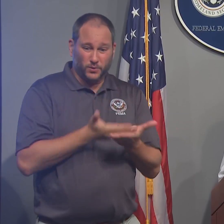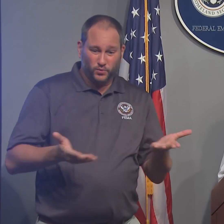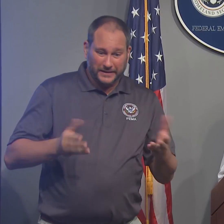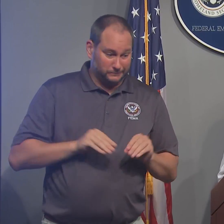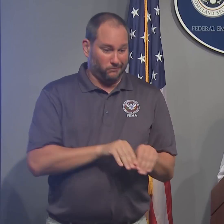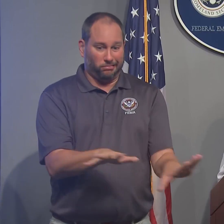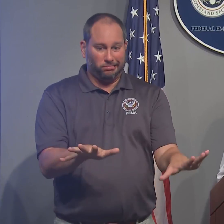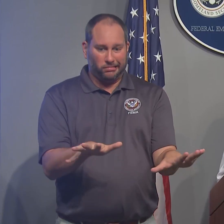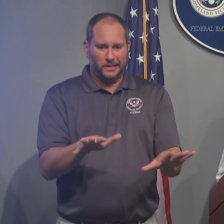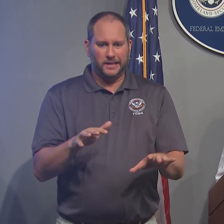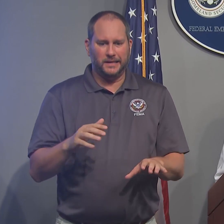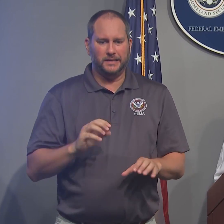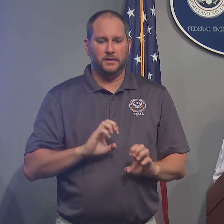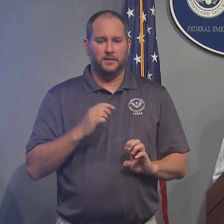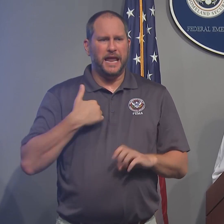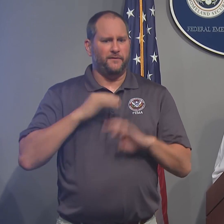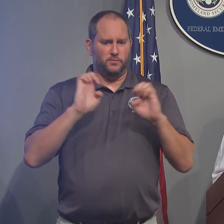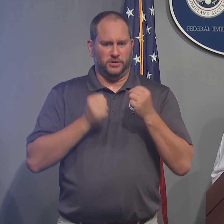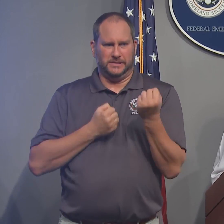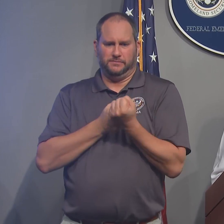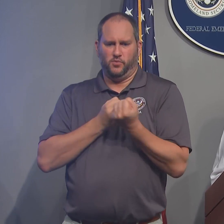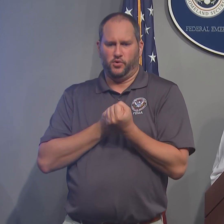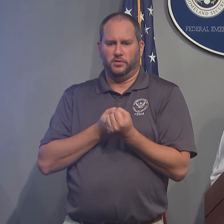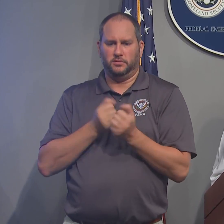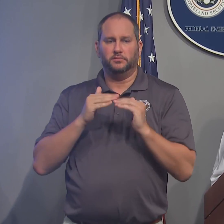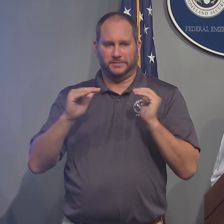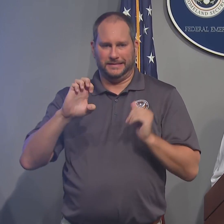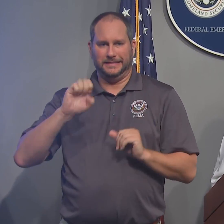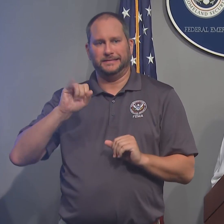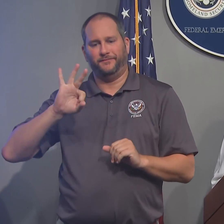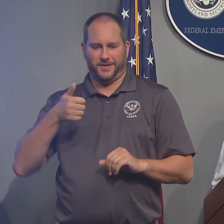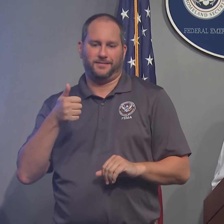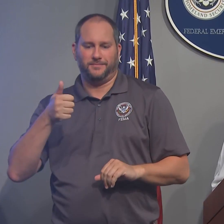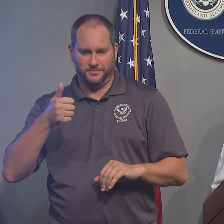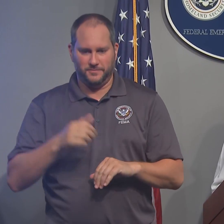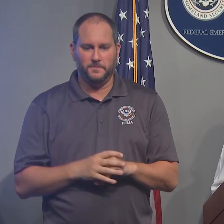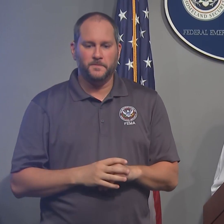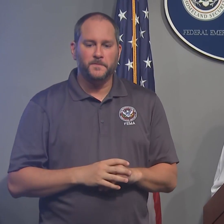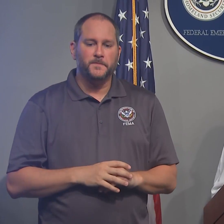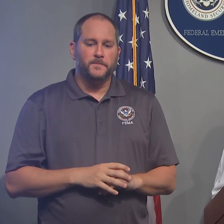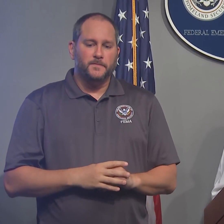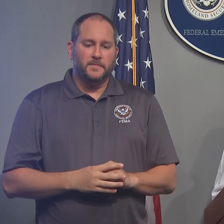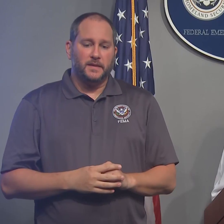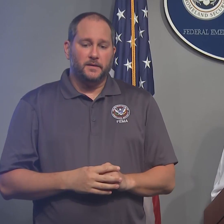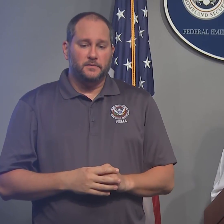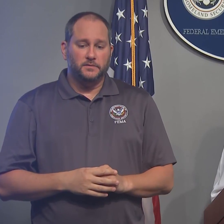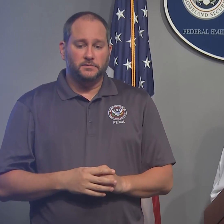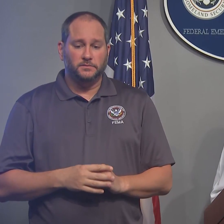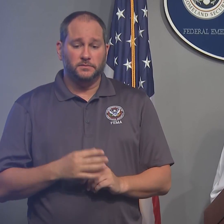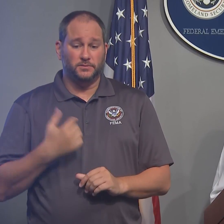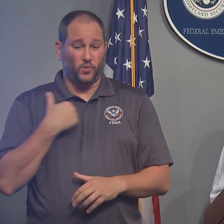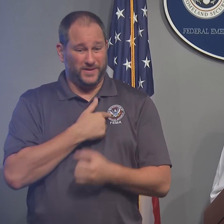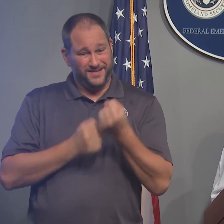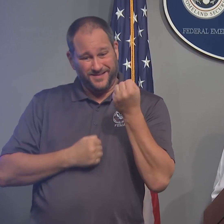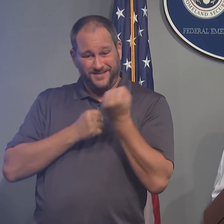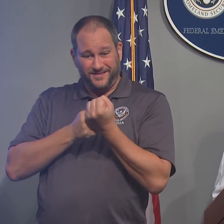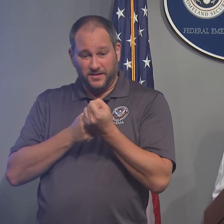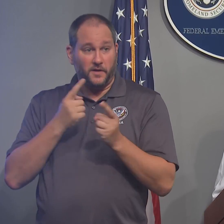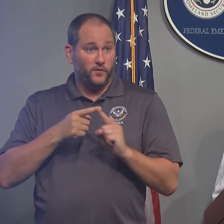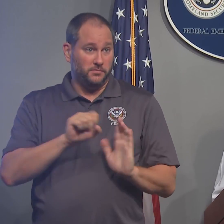10 under the National Response Framework. In addition to requests for assistance from our states, tribes, and local